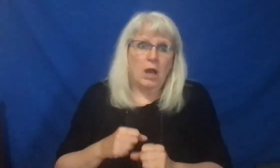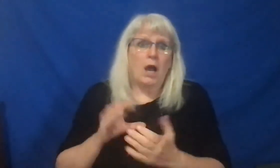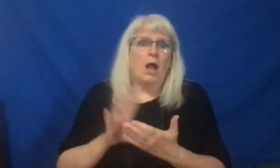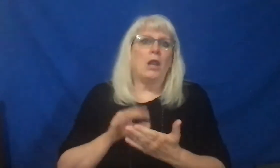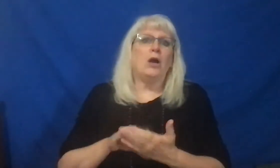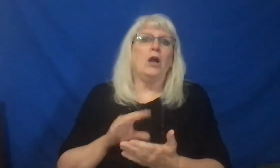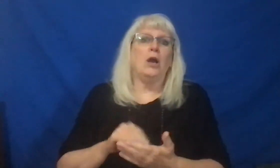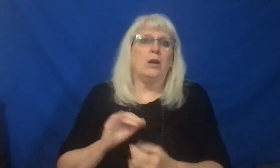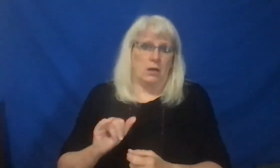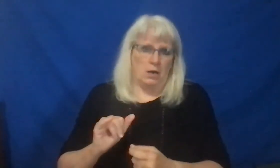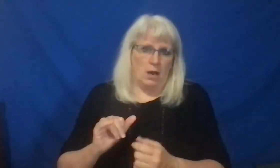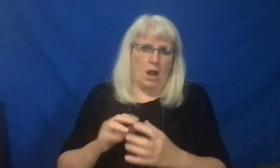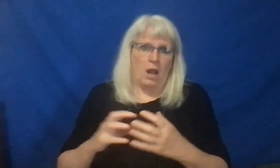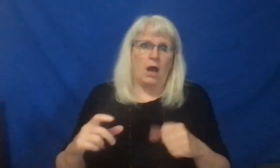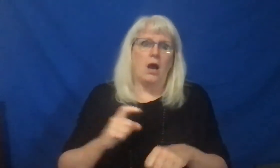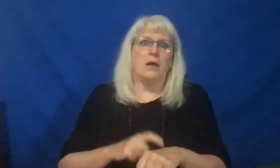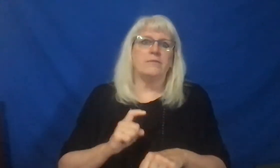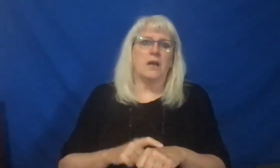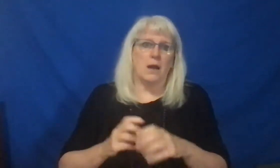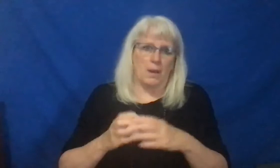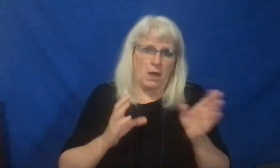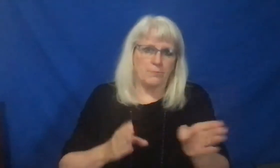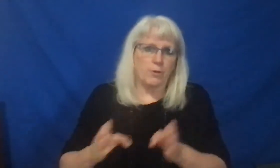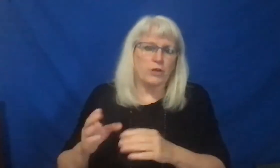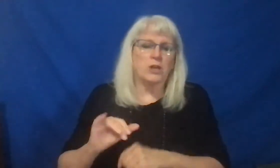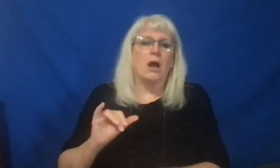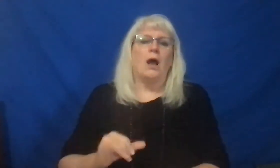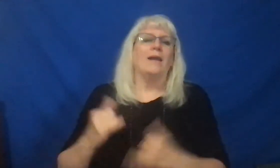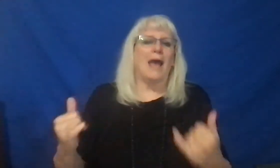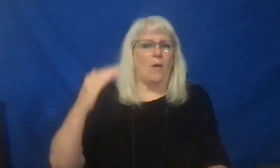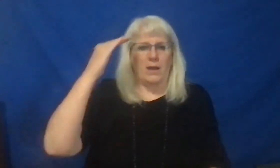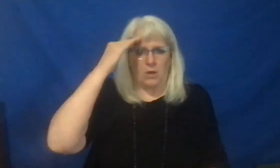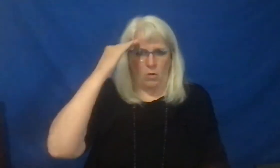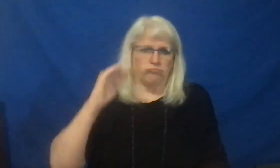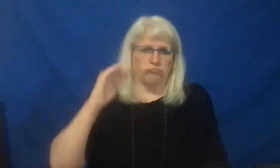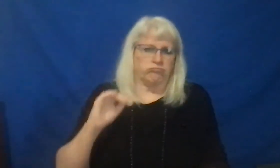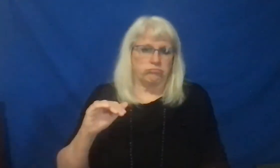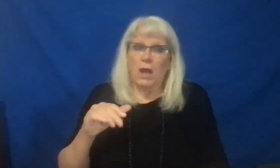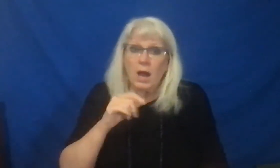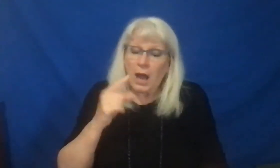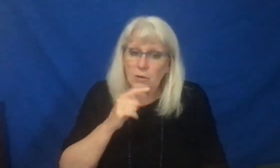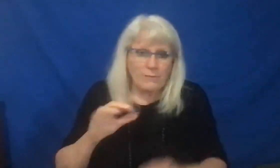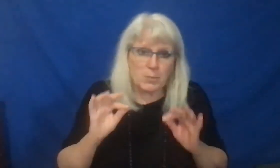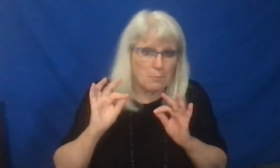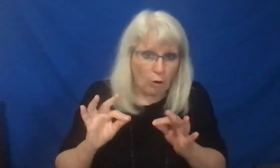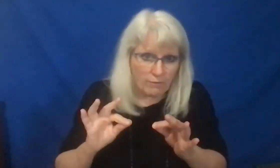preparation had to go into it. Again, I don't have to know everything, and I don't have to be perfect right away. It took me a whole year to